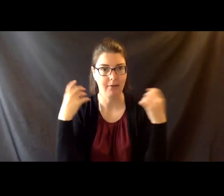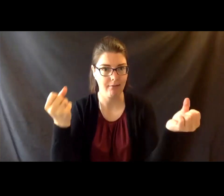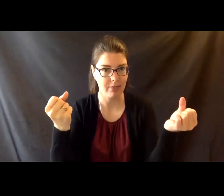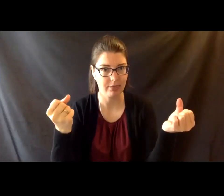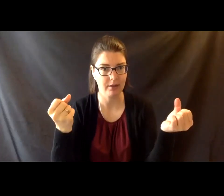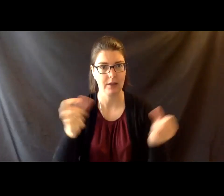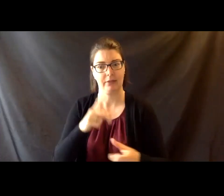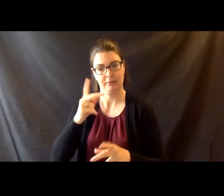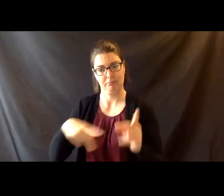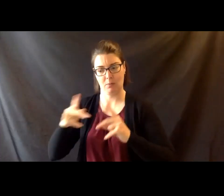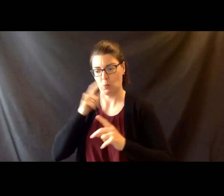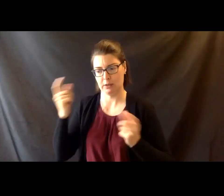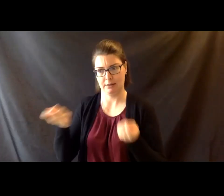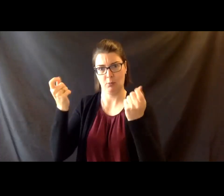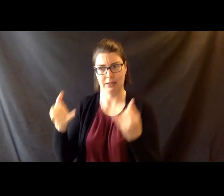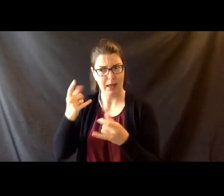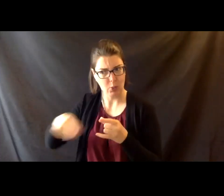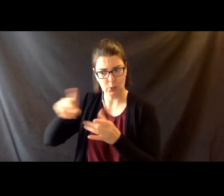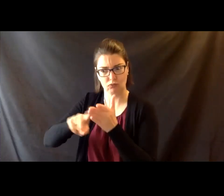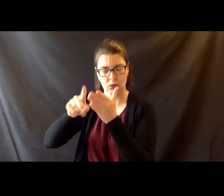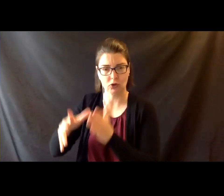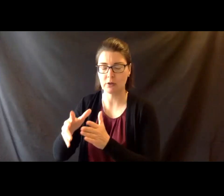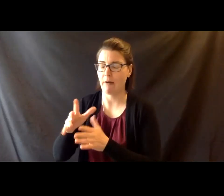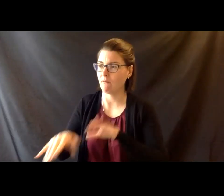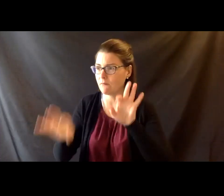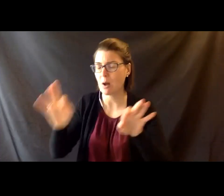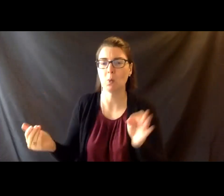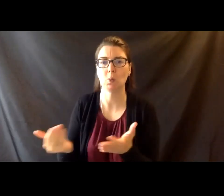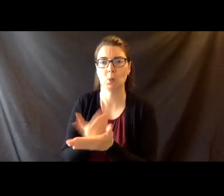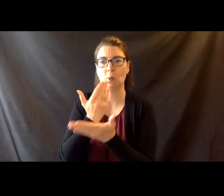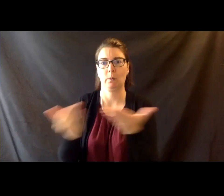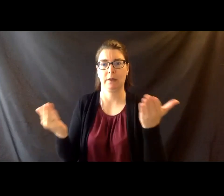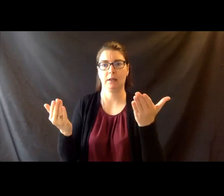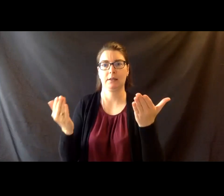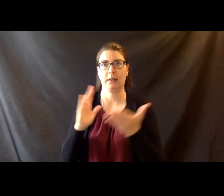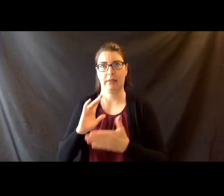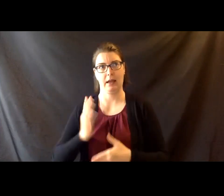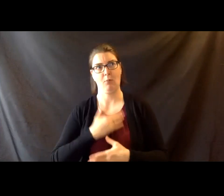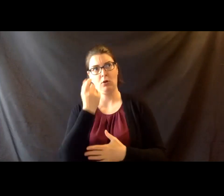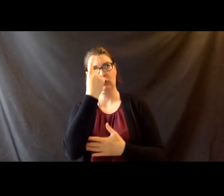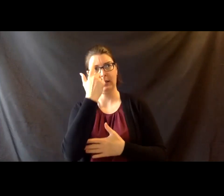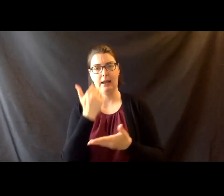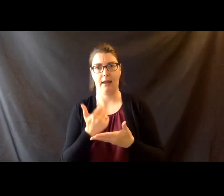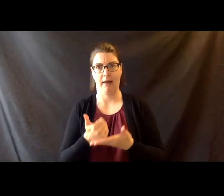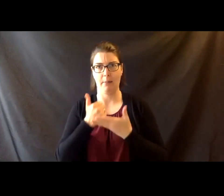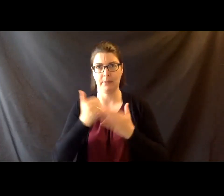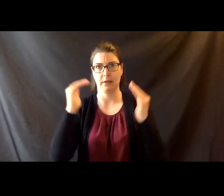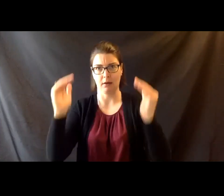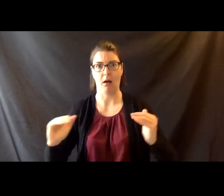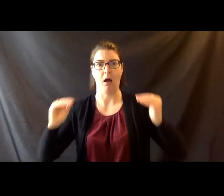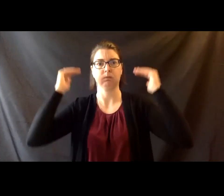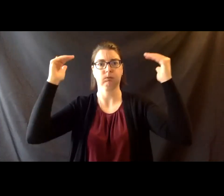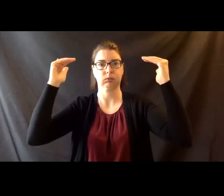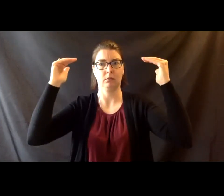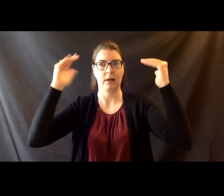today have produced groundbreaking discoveries that advance our understanding of the world and address its greatest